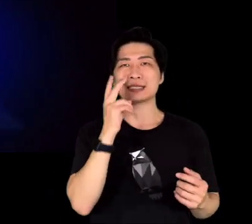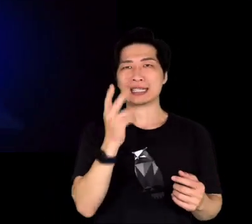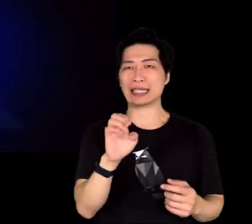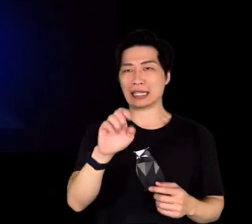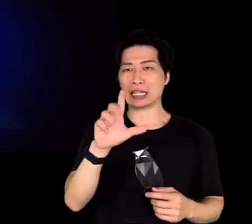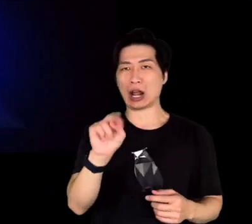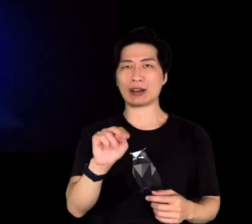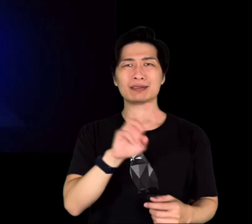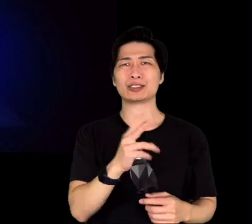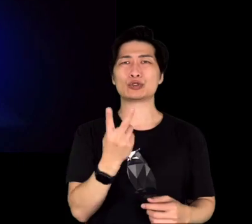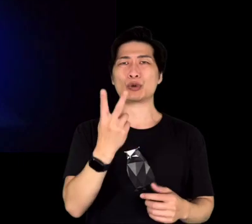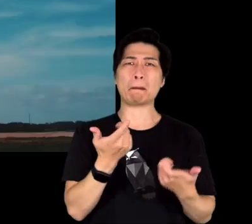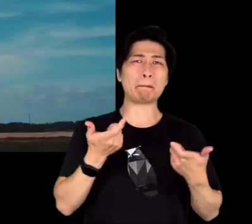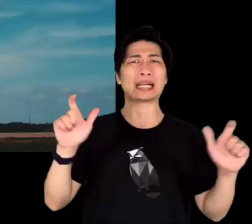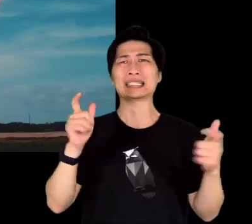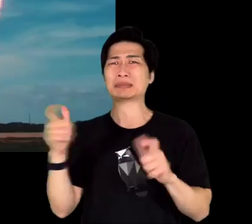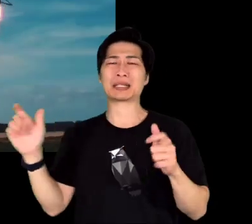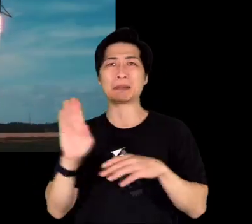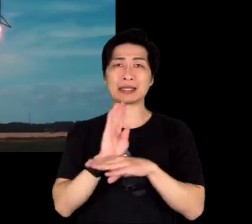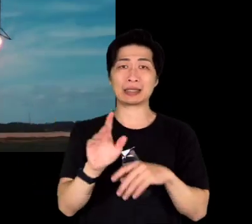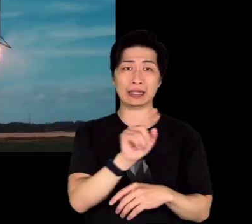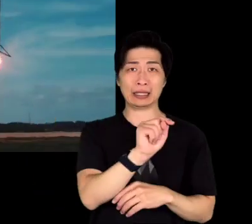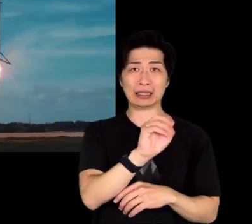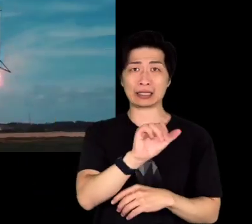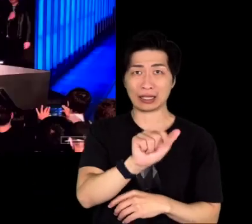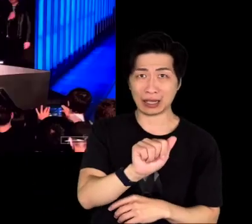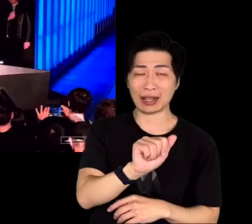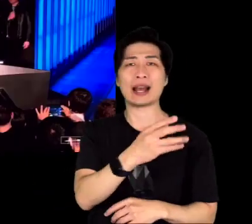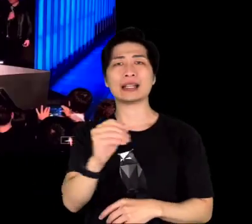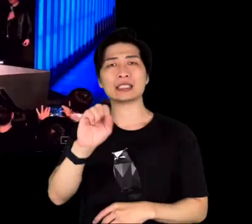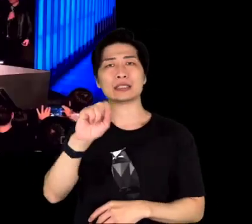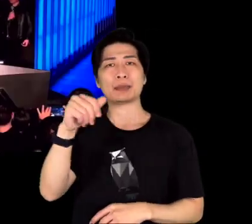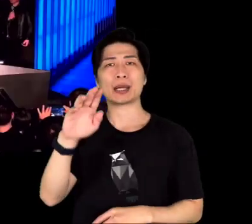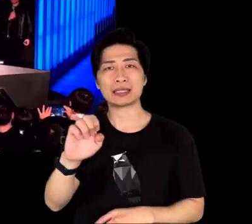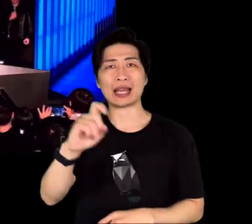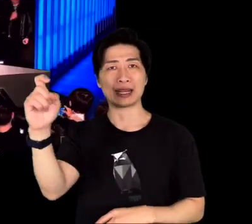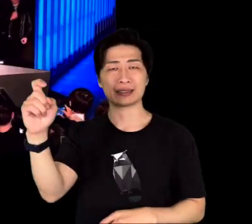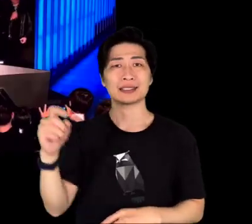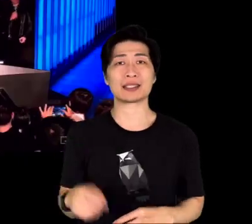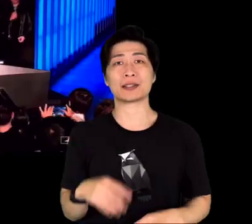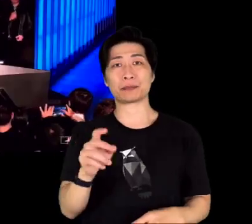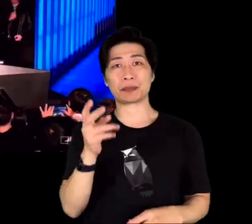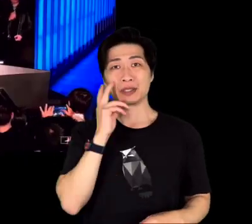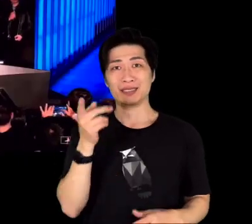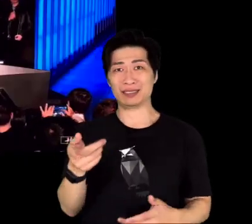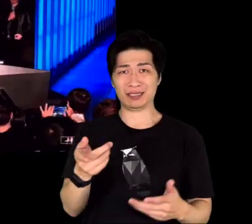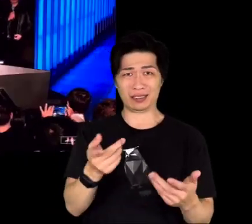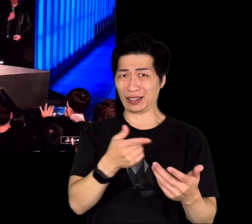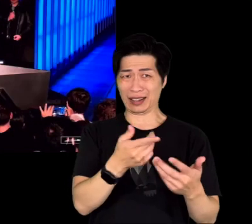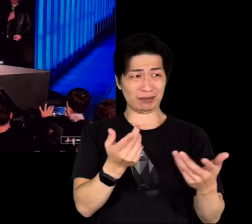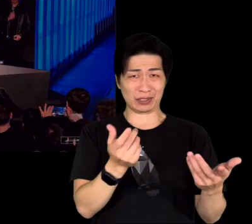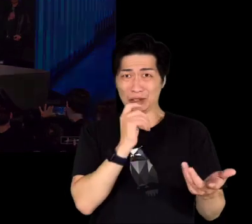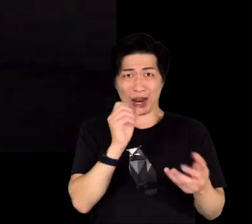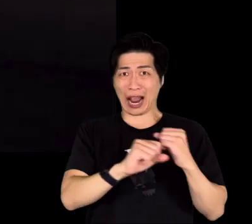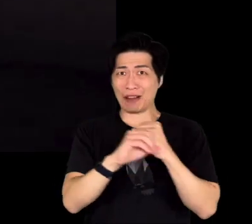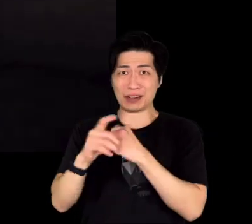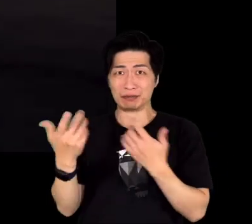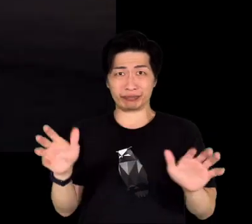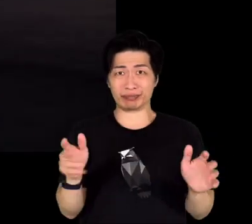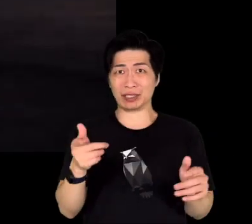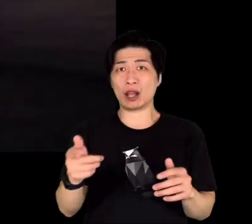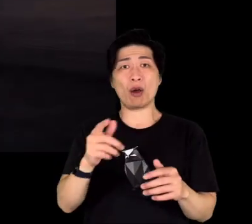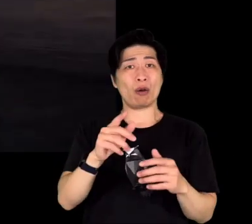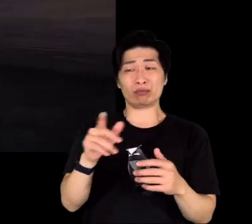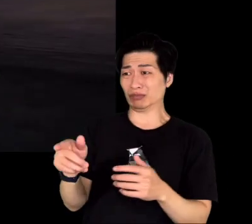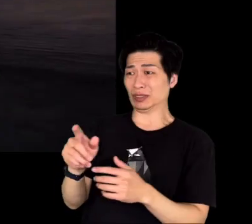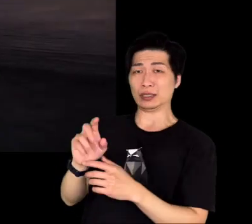two biggest ventures, Tesla and SpaceX. Tesla's success with little to no advertising speaks for itself, and so does SpaceX,